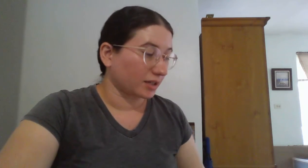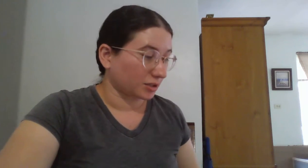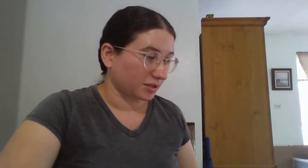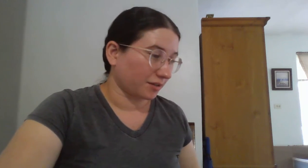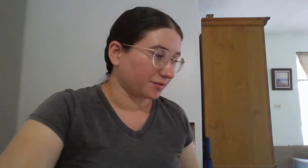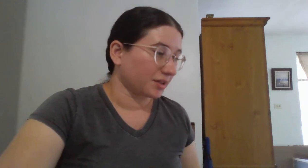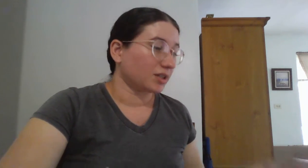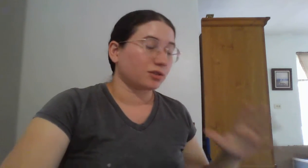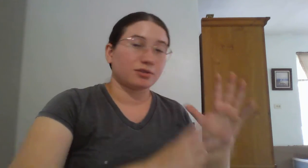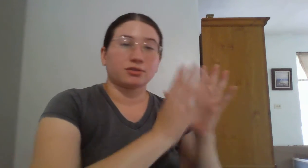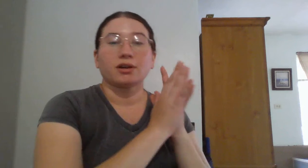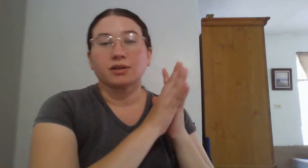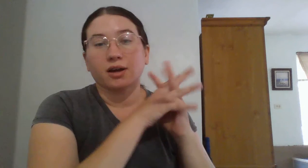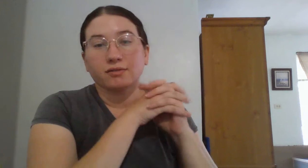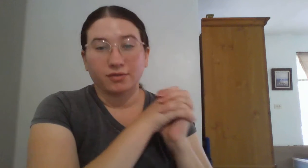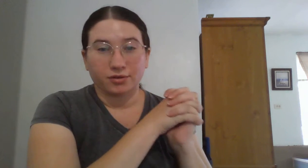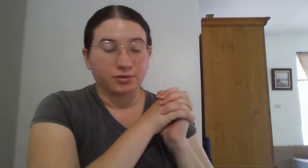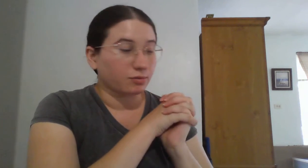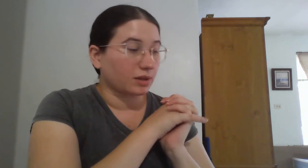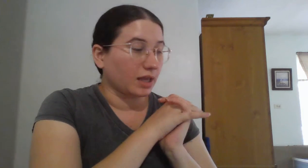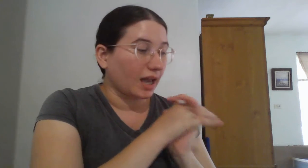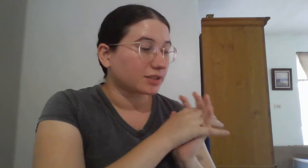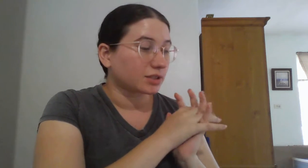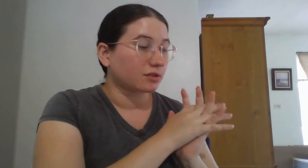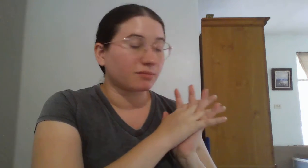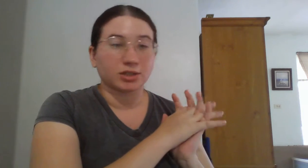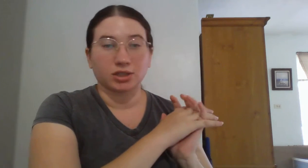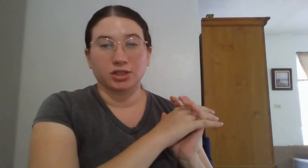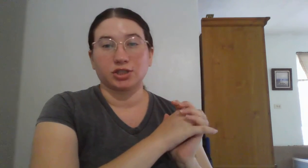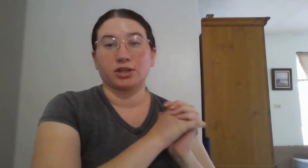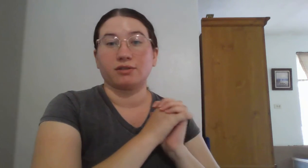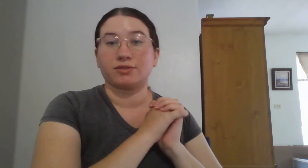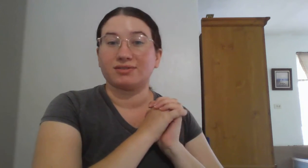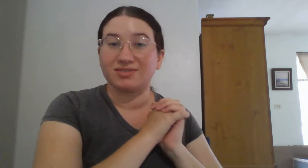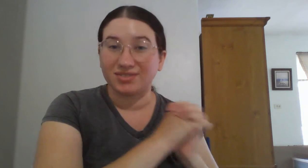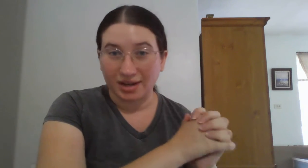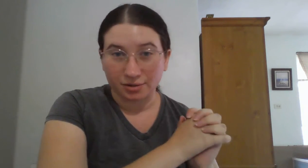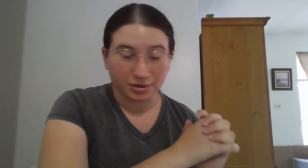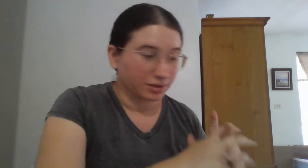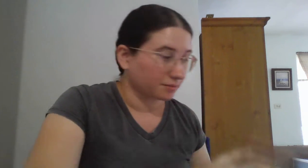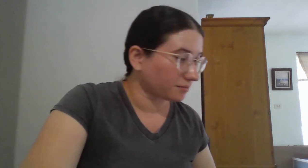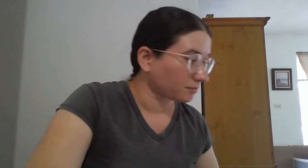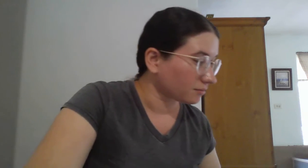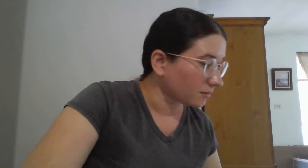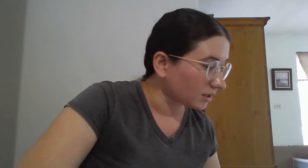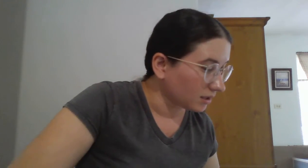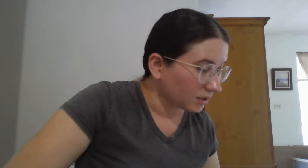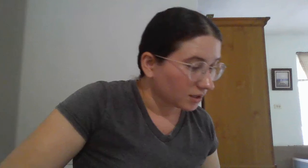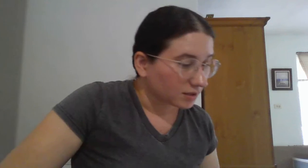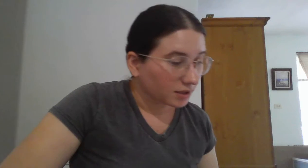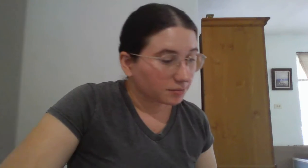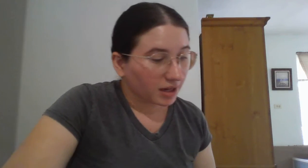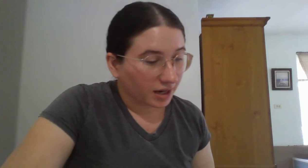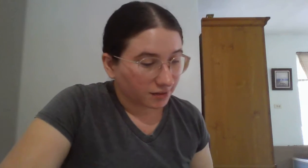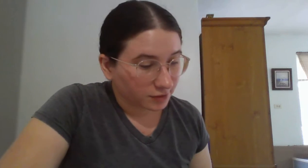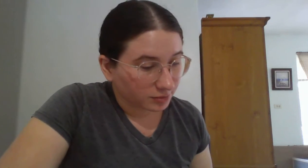that good stuff. So starting off first with the adjective modulation of very. Some adverbs